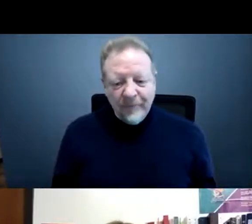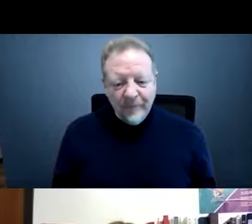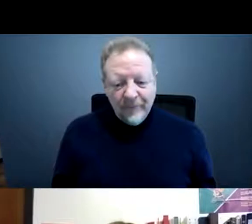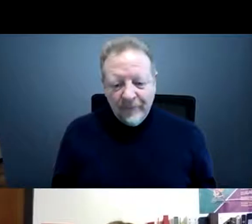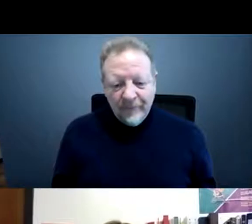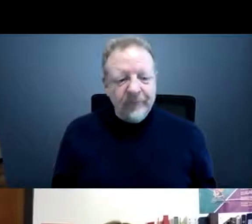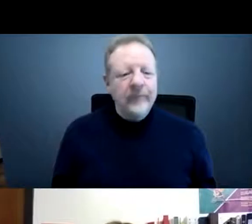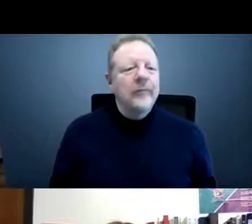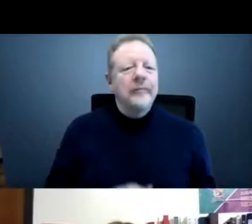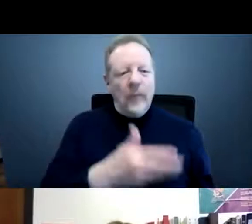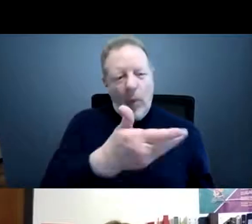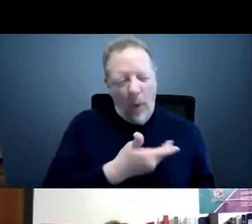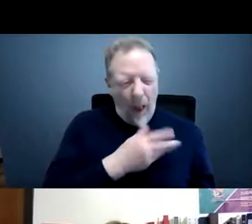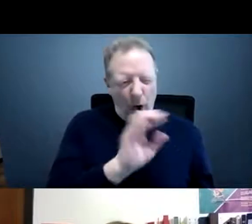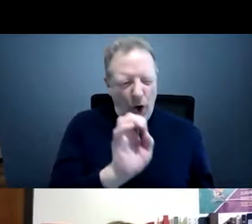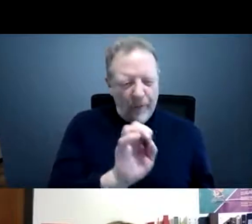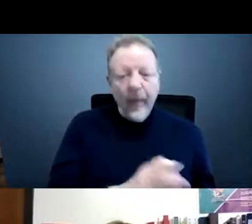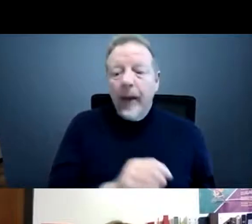Welcome, Ernest. And Pam?